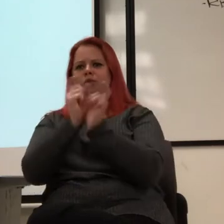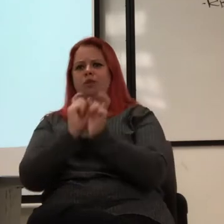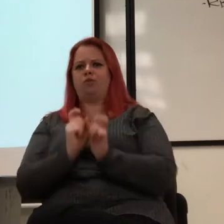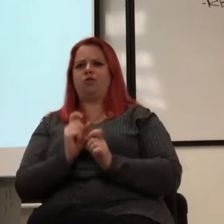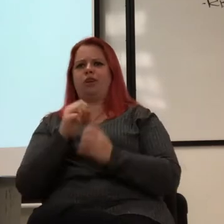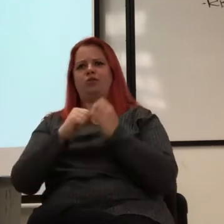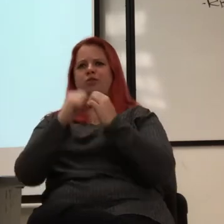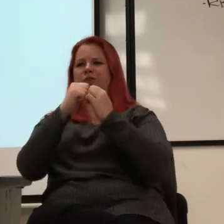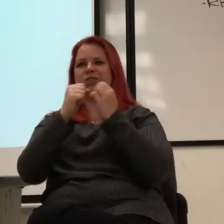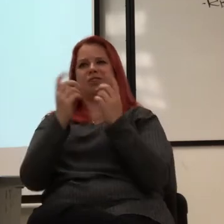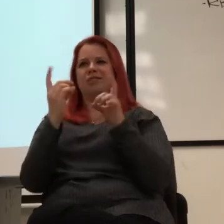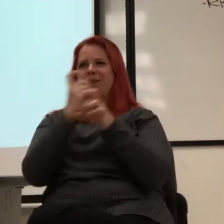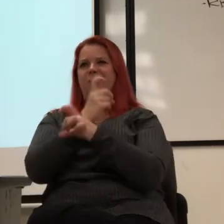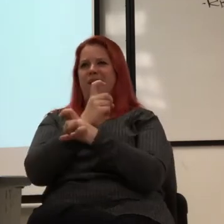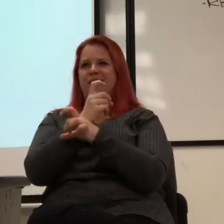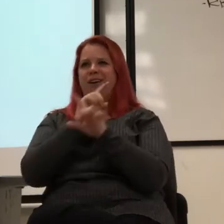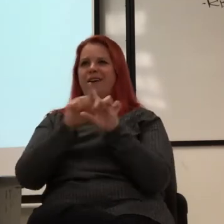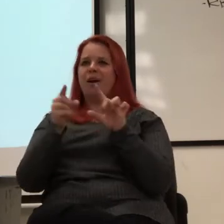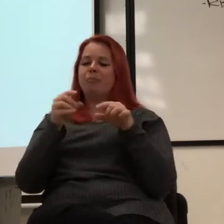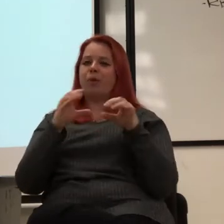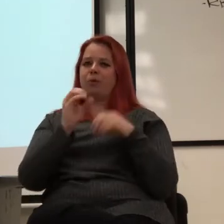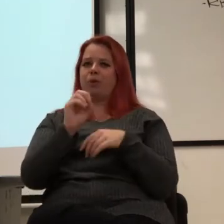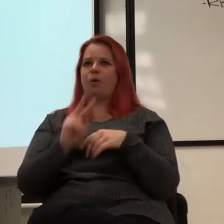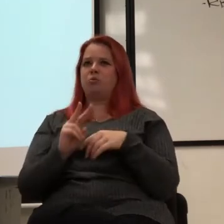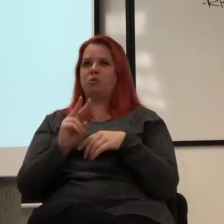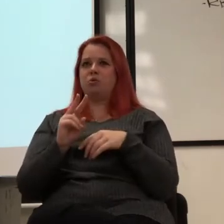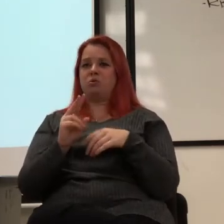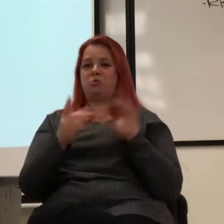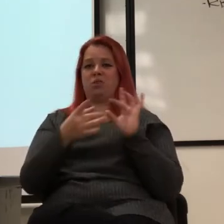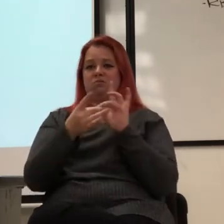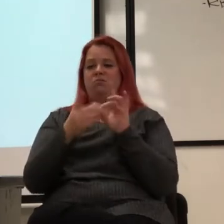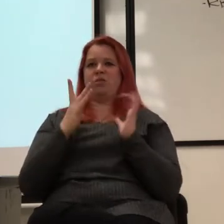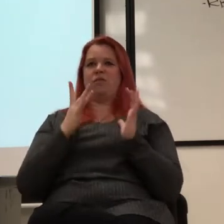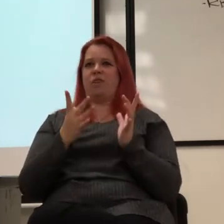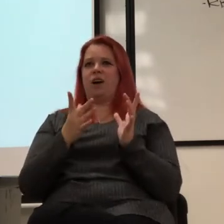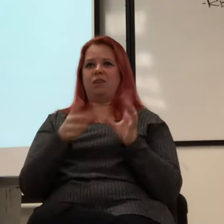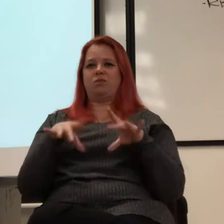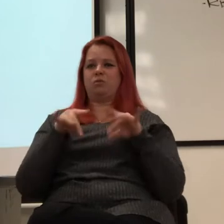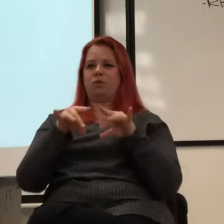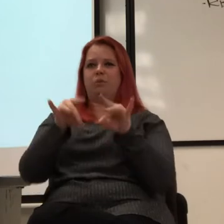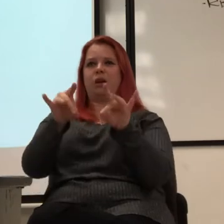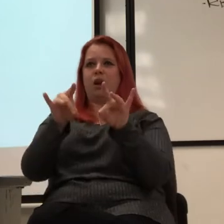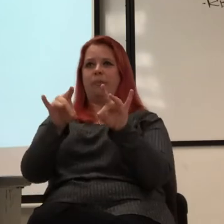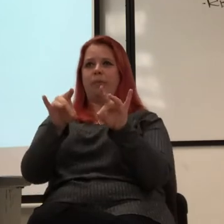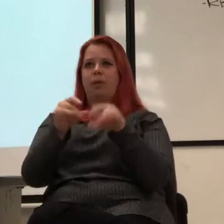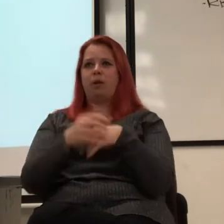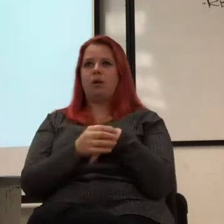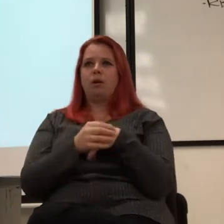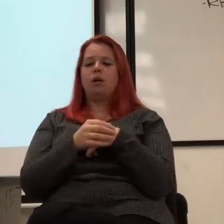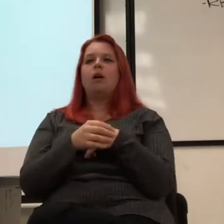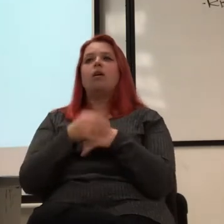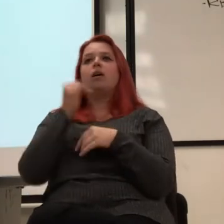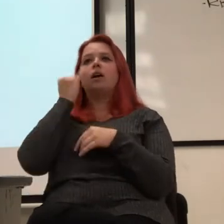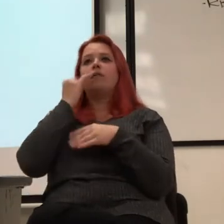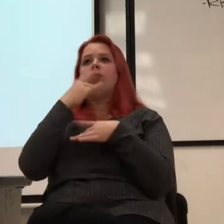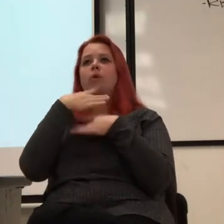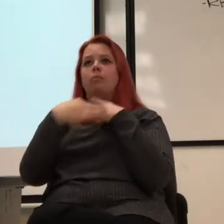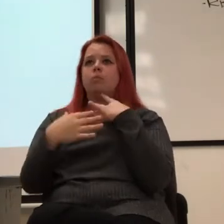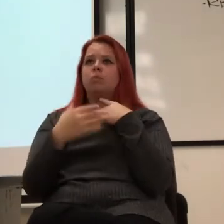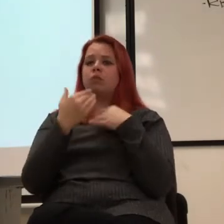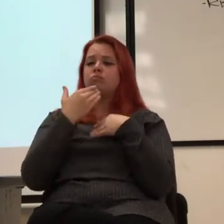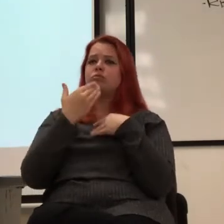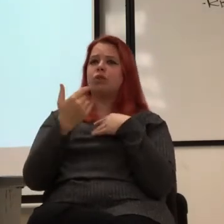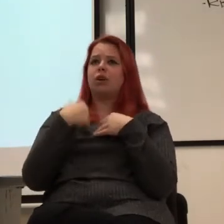complicated. You just pick it up and drop it off. And if your blood is decent, it has enough oxygen